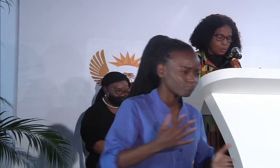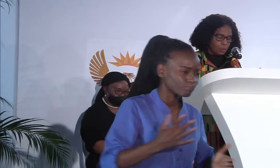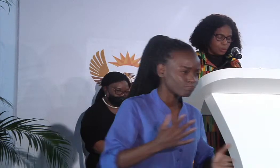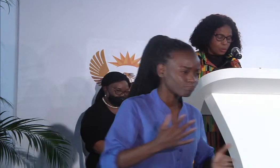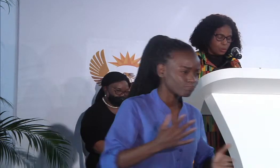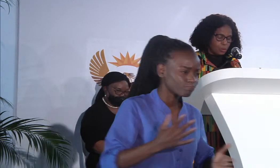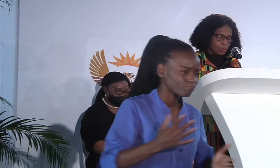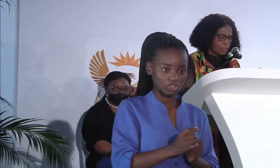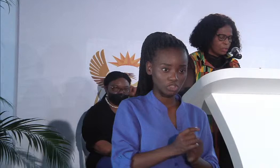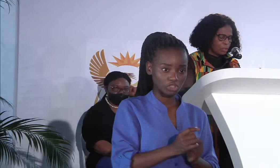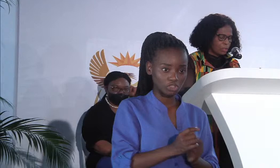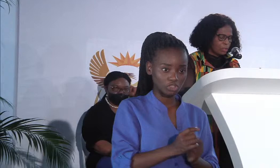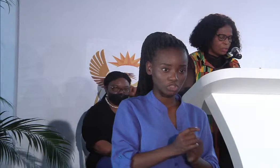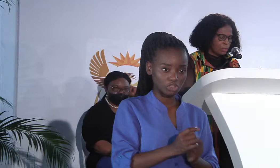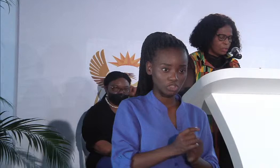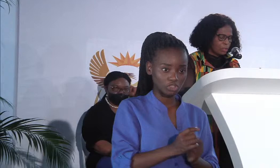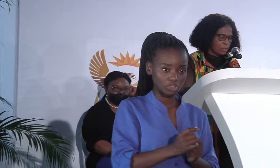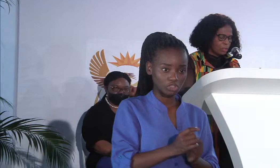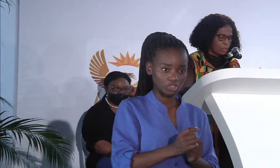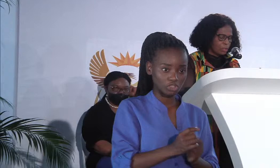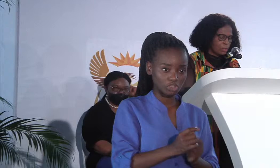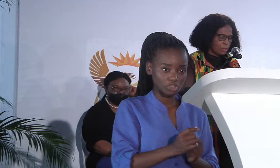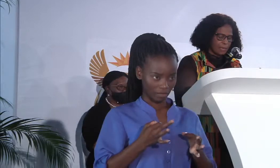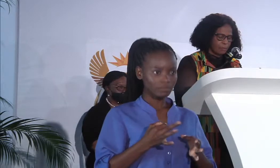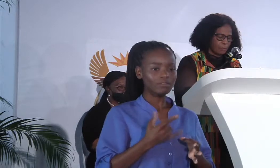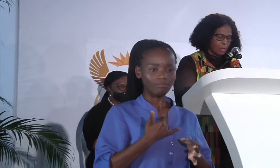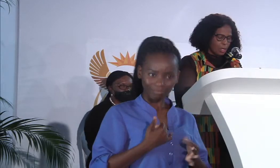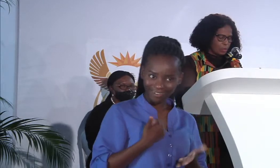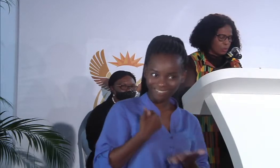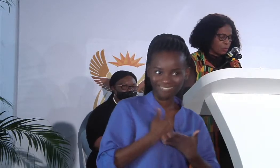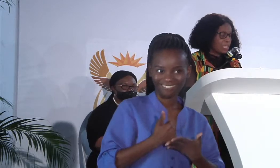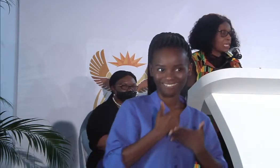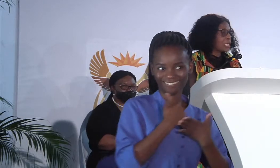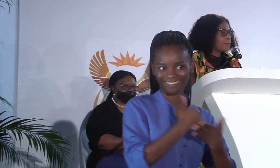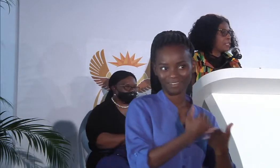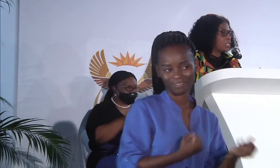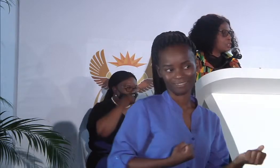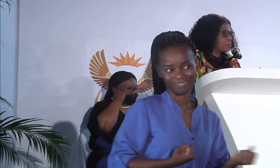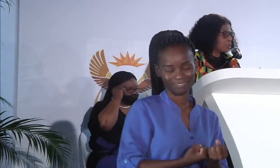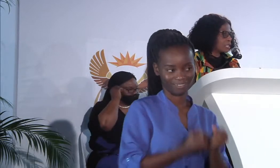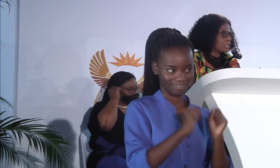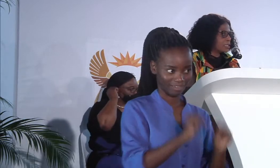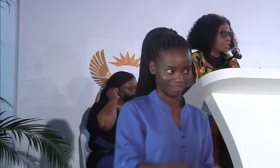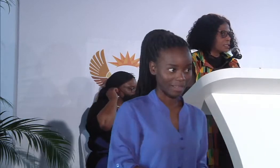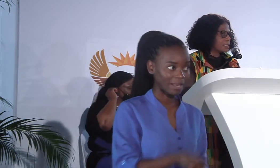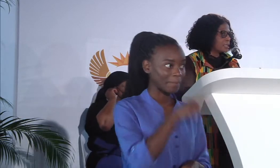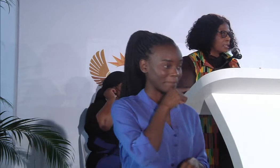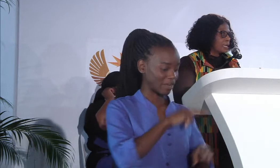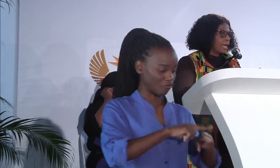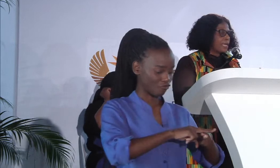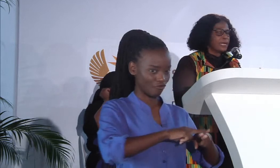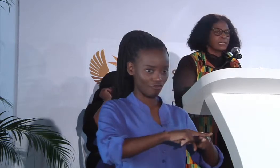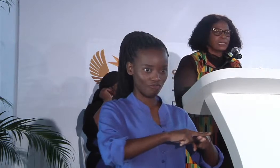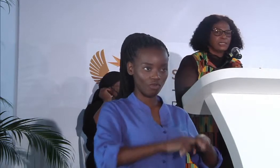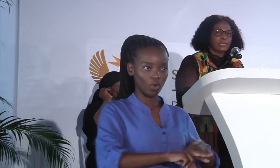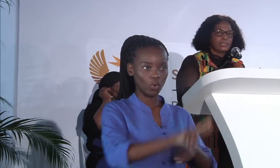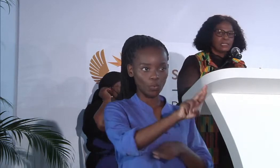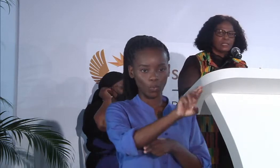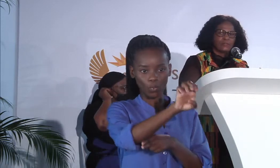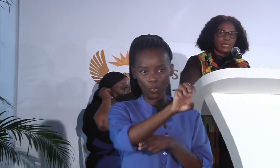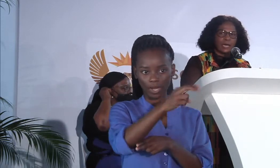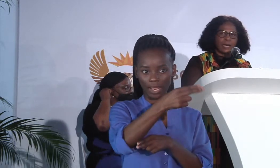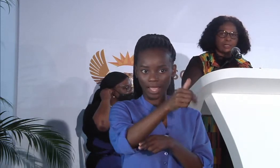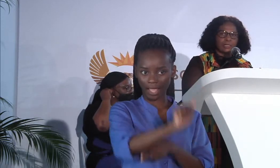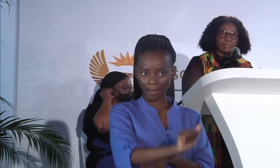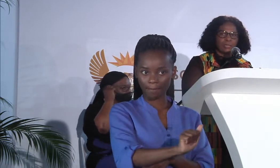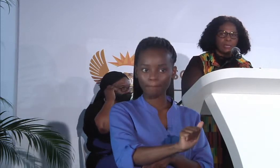decisions on their own, so that we can be able to assist them through the rehabilitation process. I understand that it is